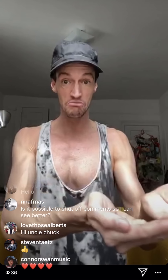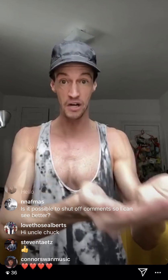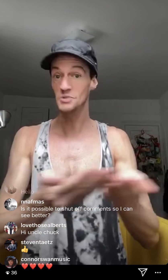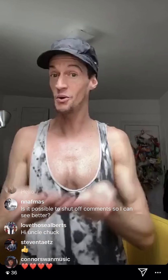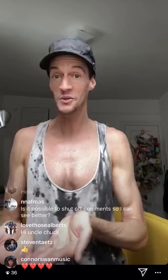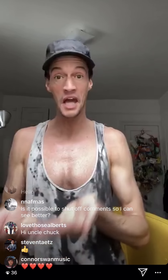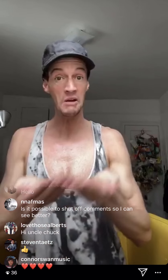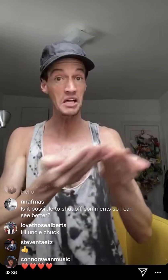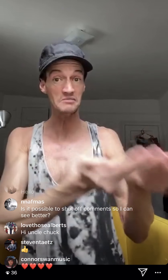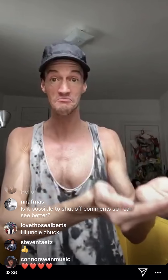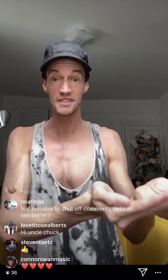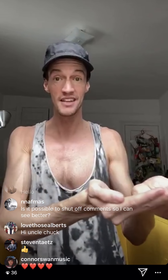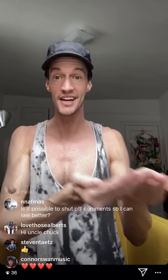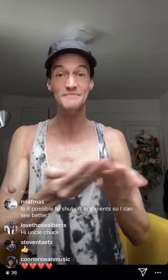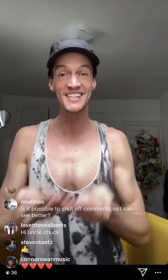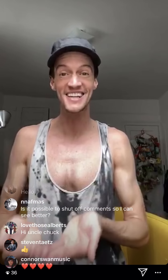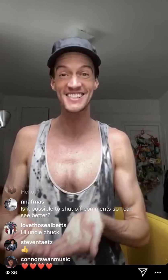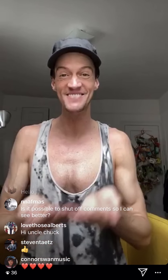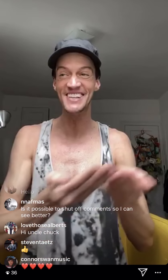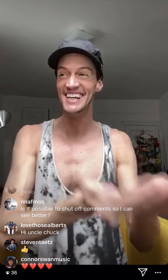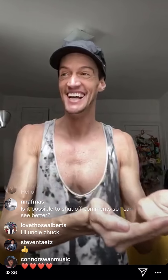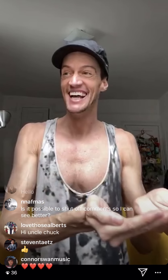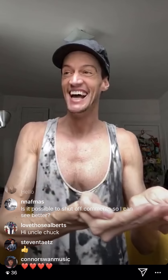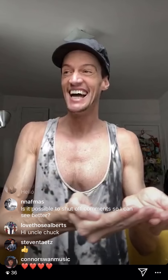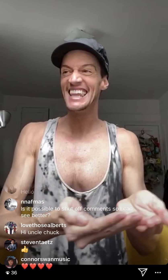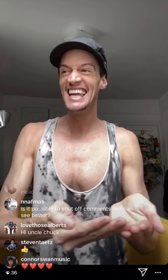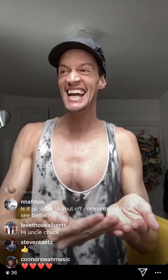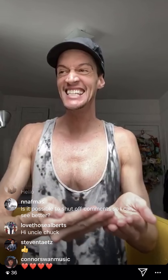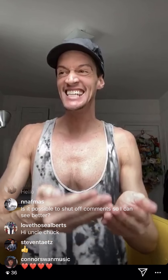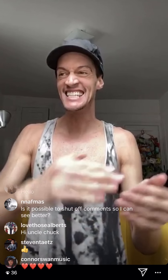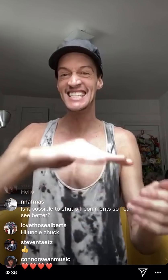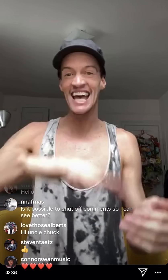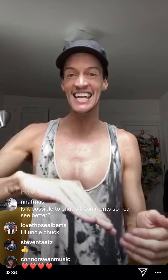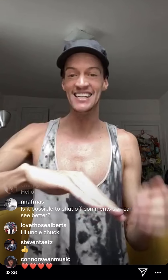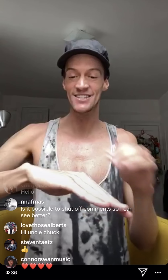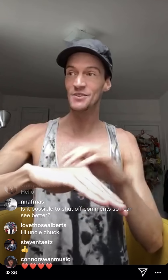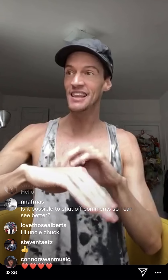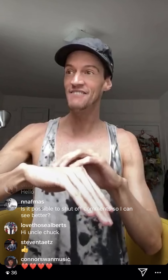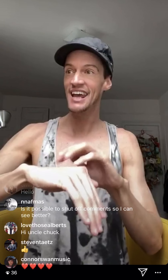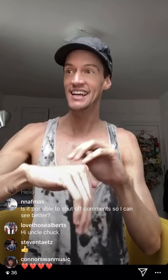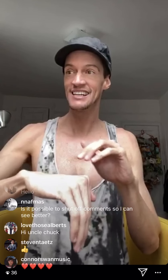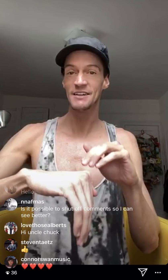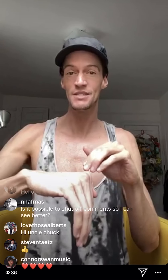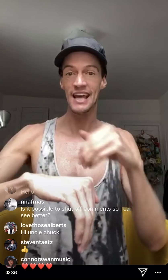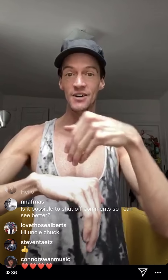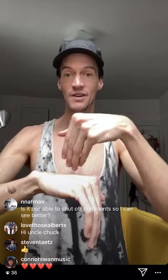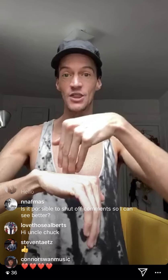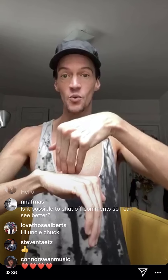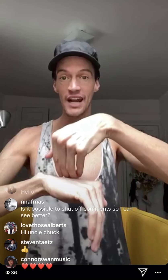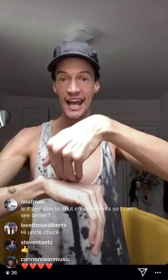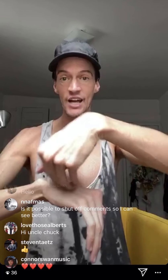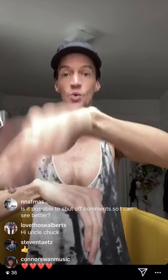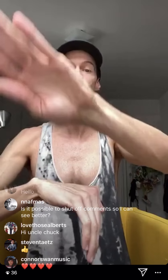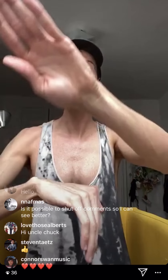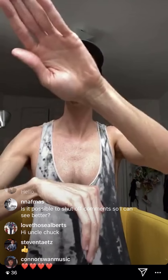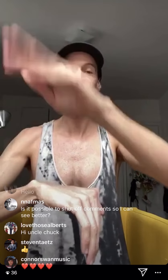transport or carry it. That kind of makes sense to me. The next is send. So the left hand comes down and the right hand, you're